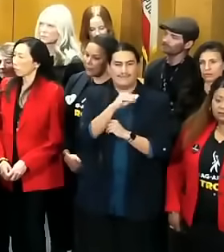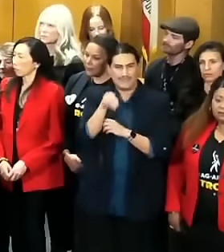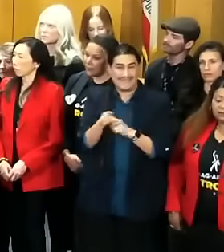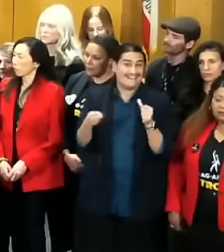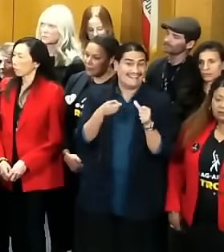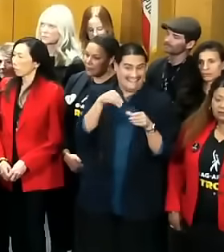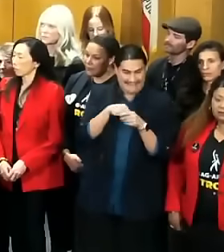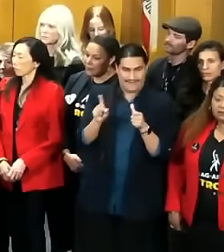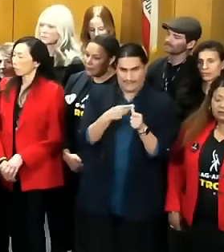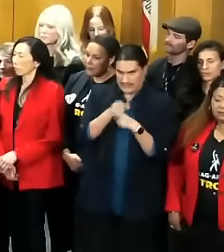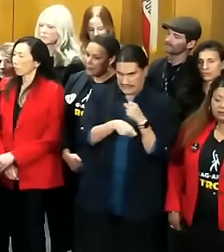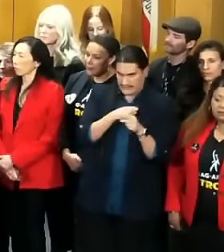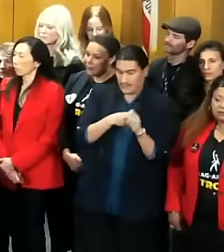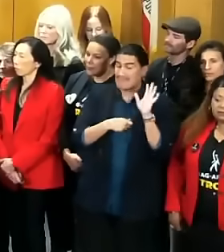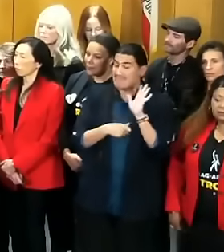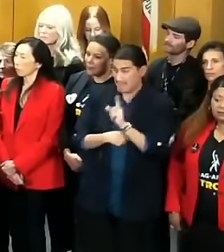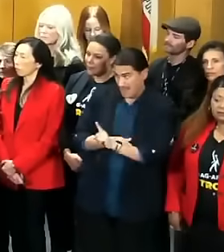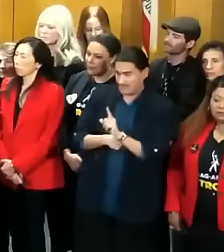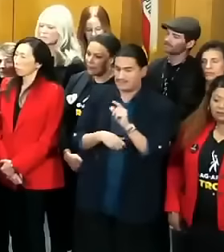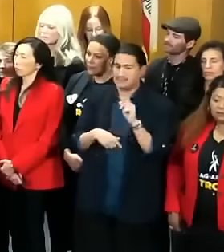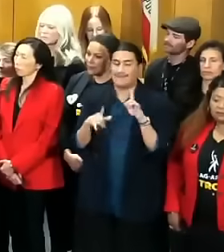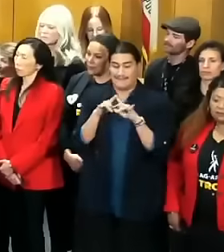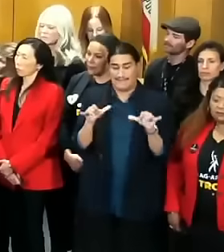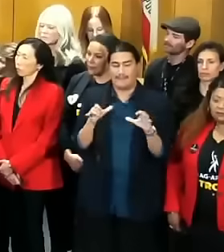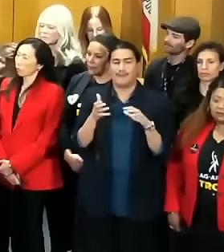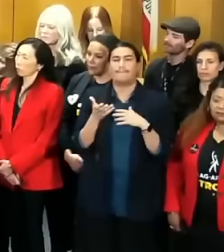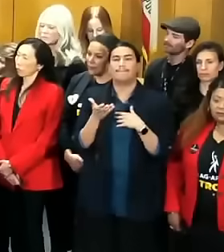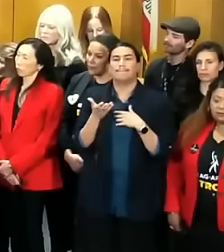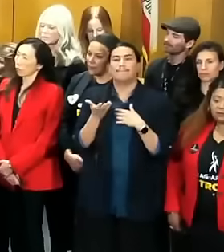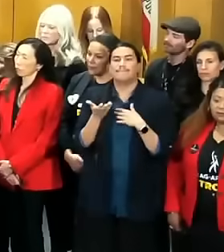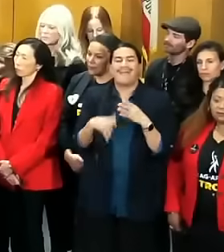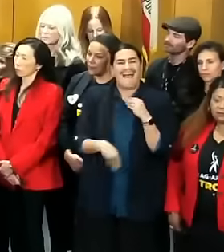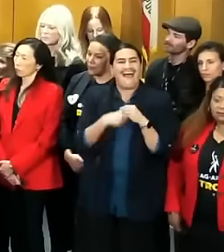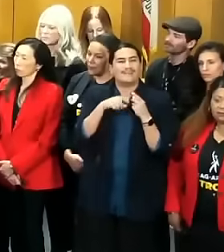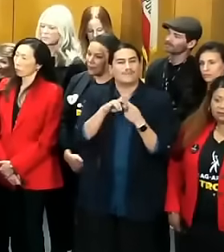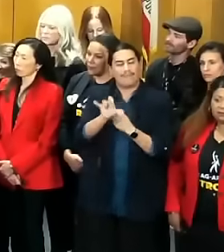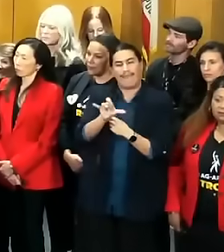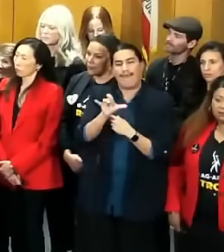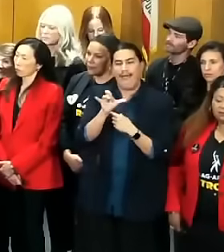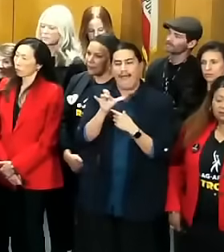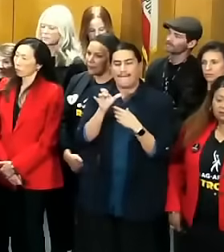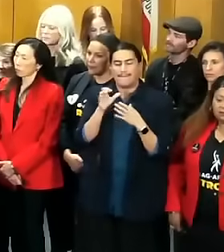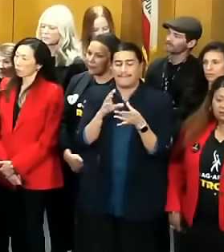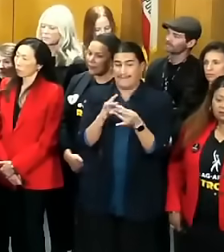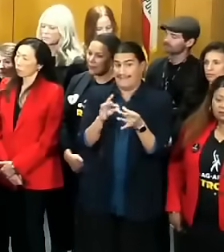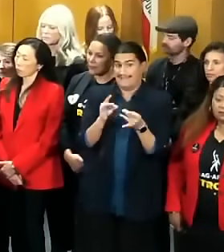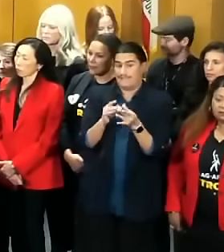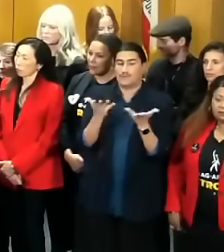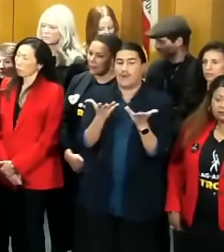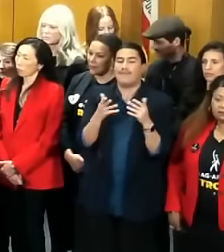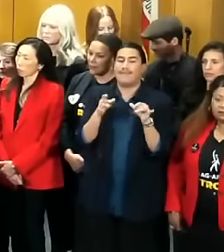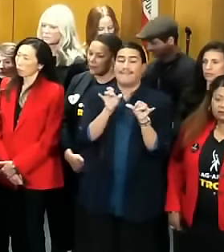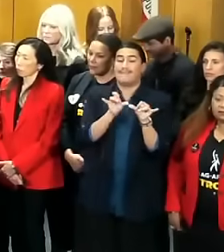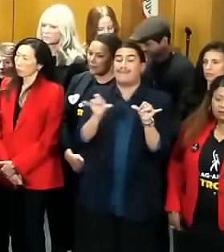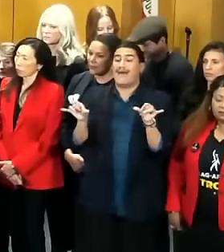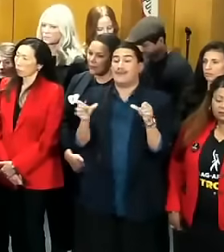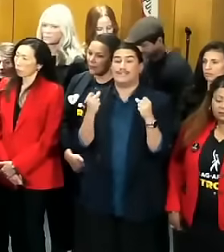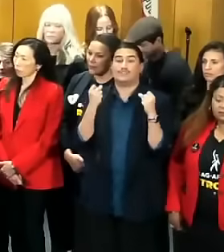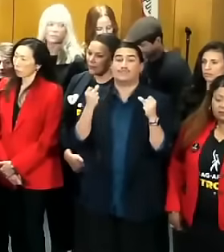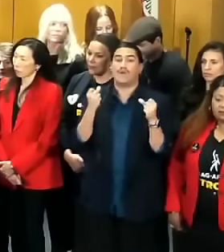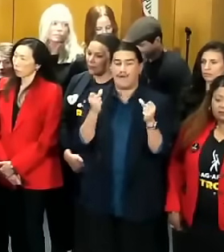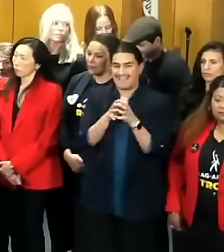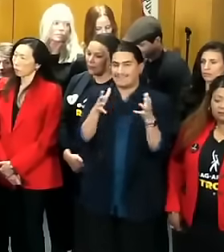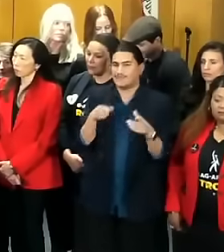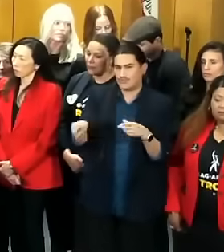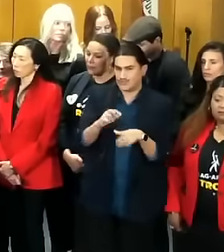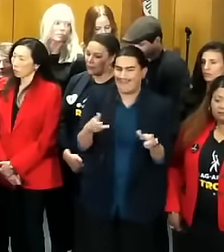year. But on top of that, it delivers the message that the pattern is only as strong as you let it be. And